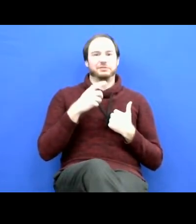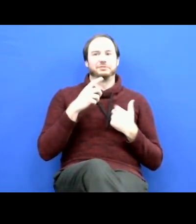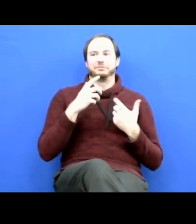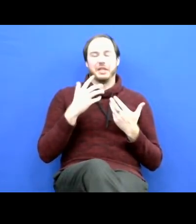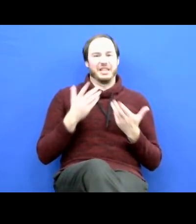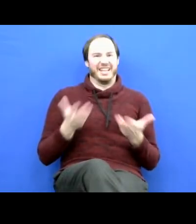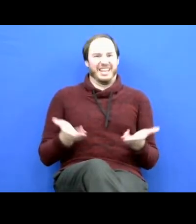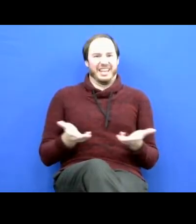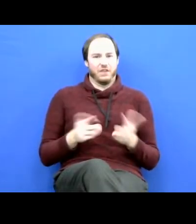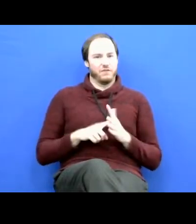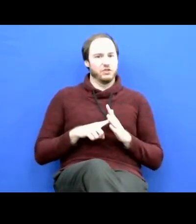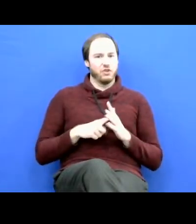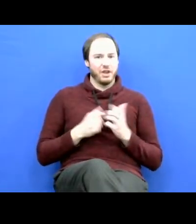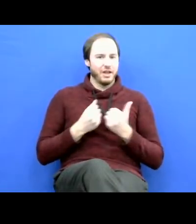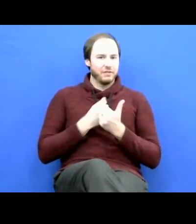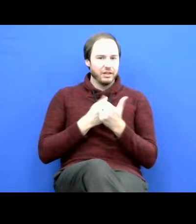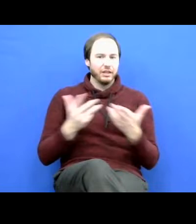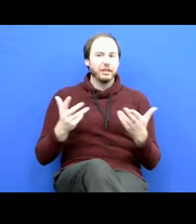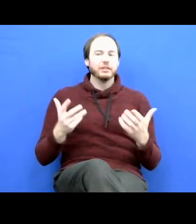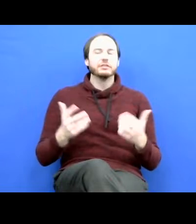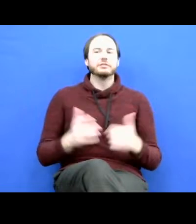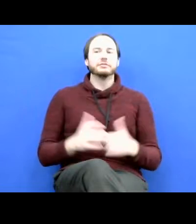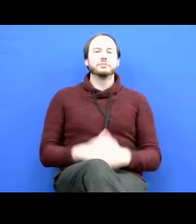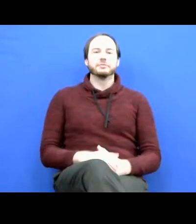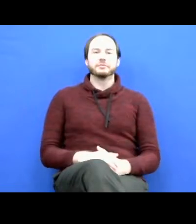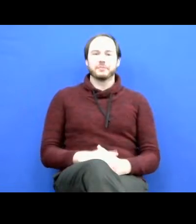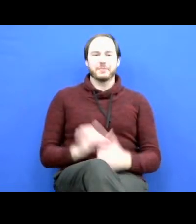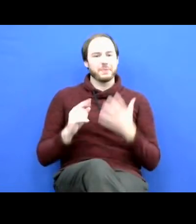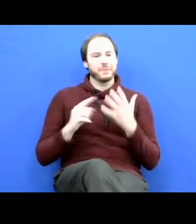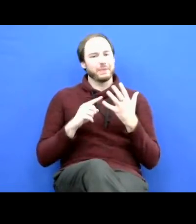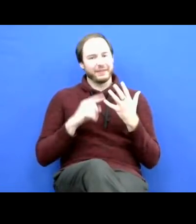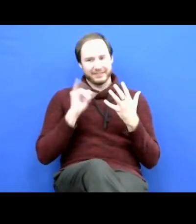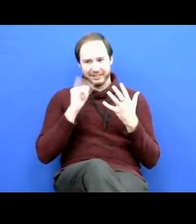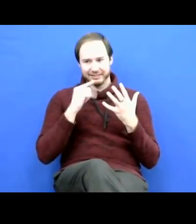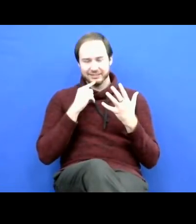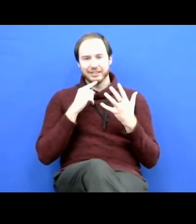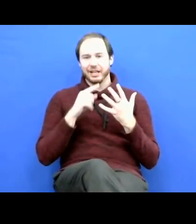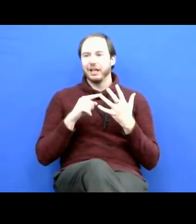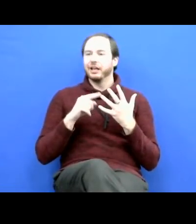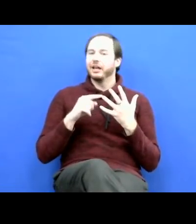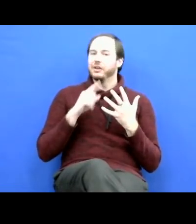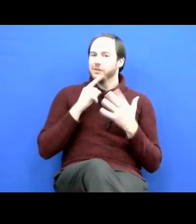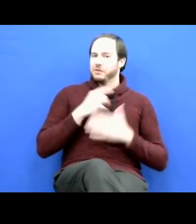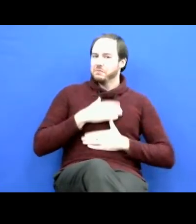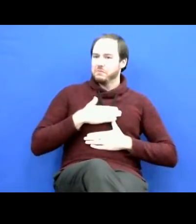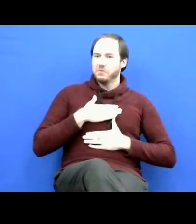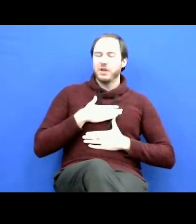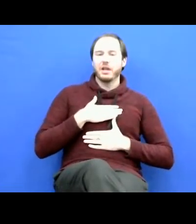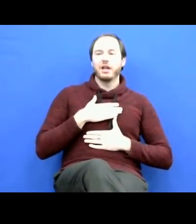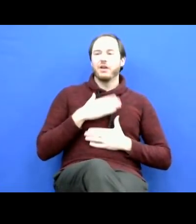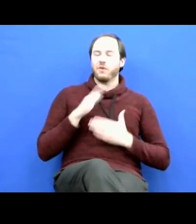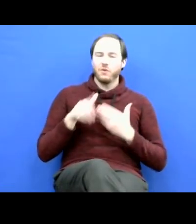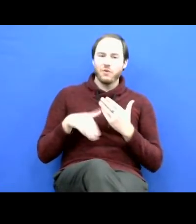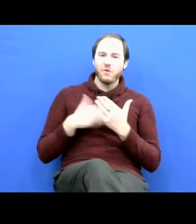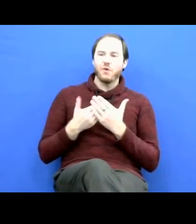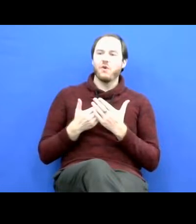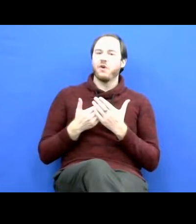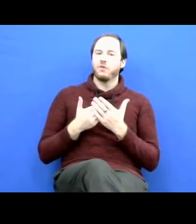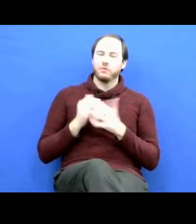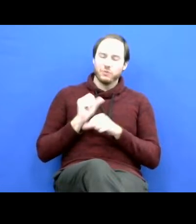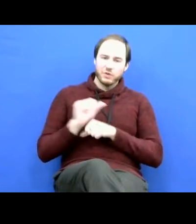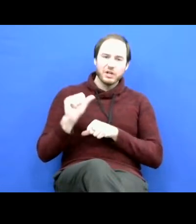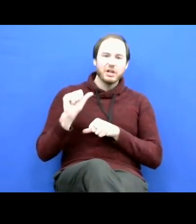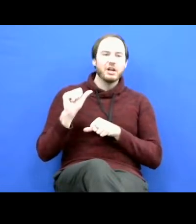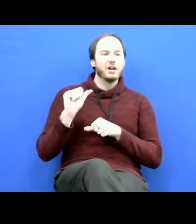that. And like Lisa said, I just so appreciated all of the